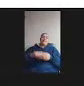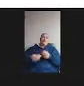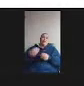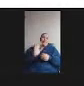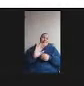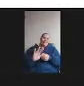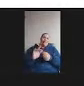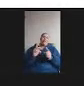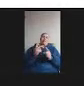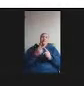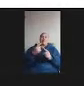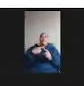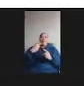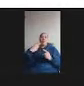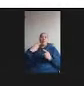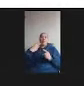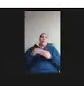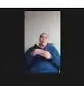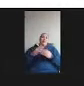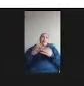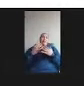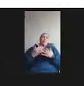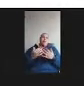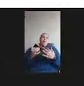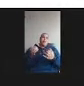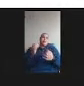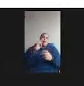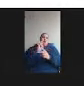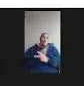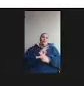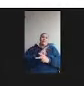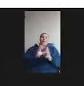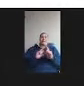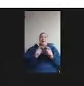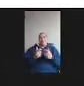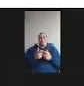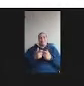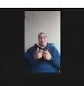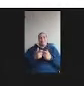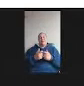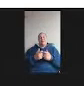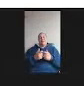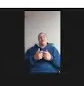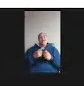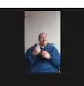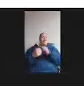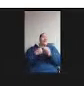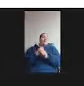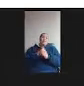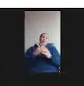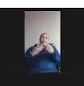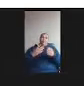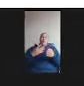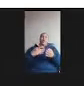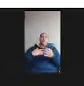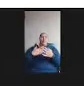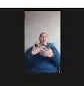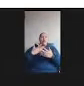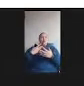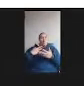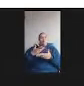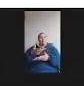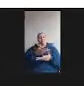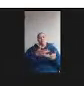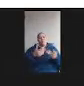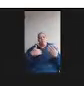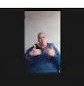a member of the Parliamentary Oversight Committee, and it's been raised for many years. I have engaged the administration